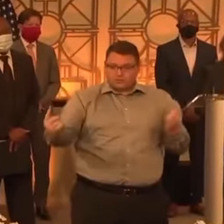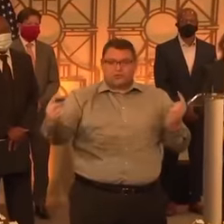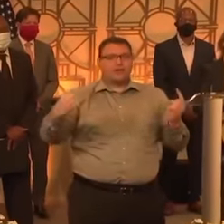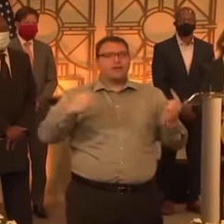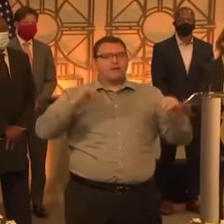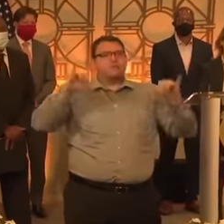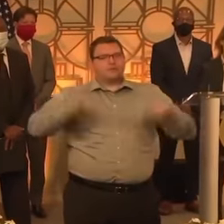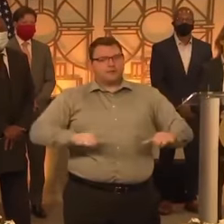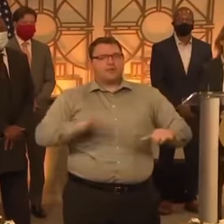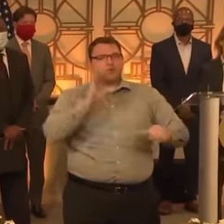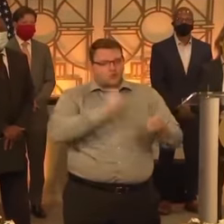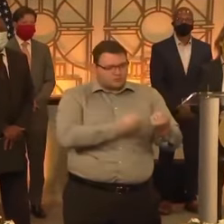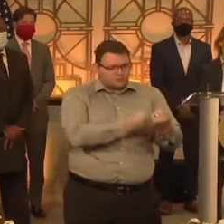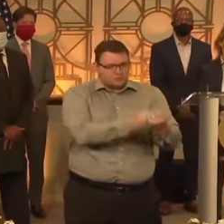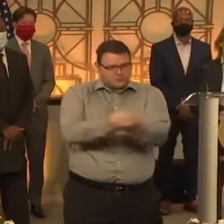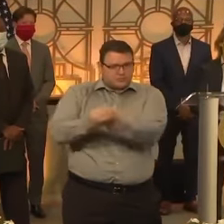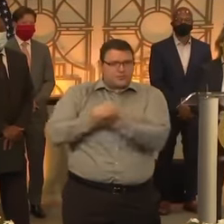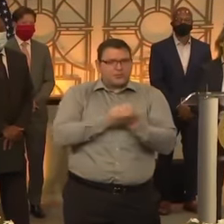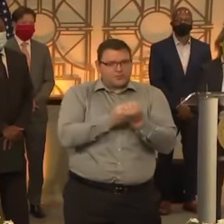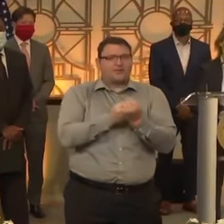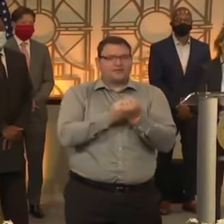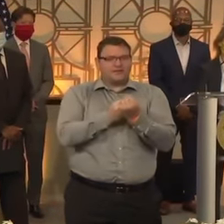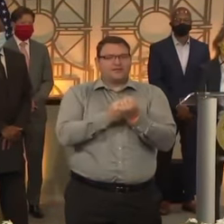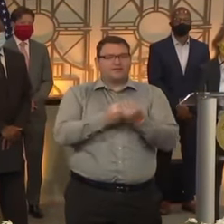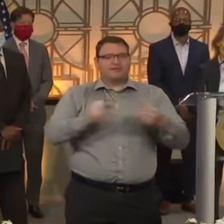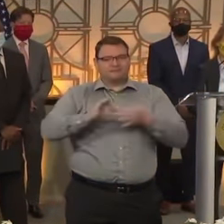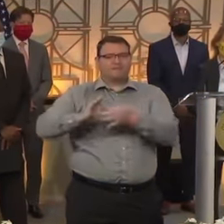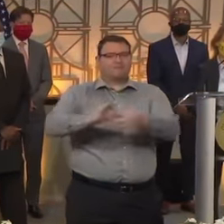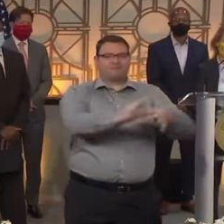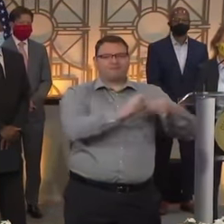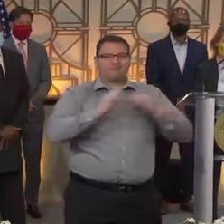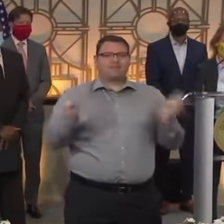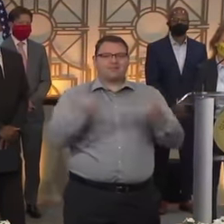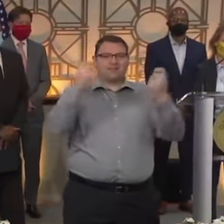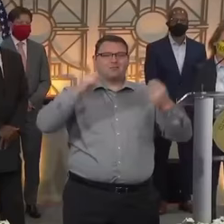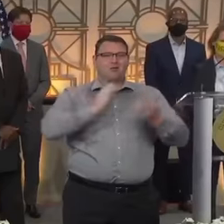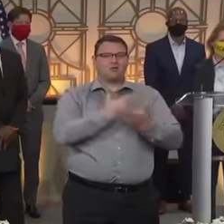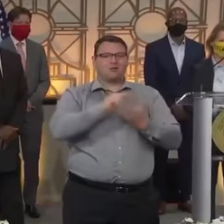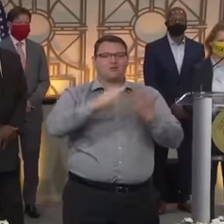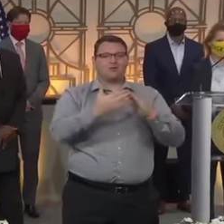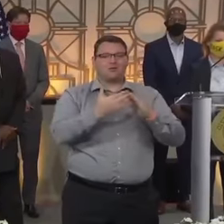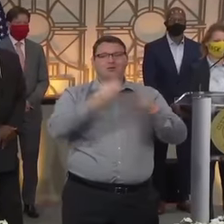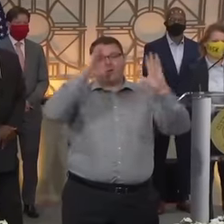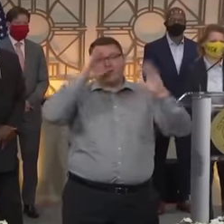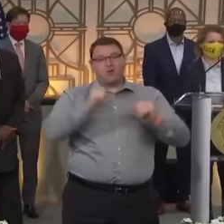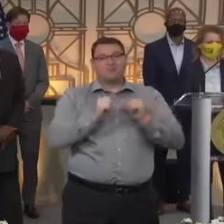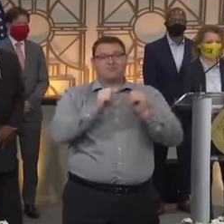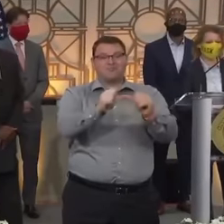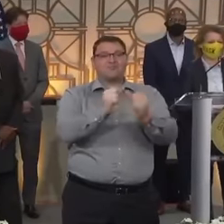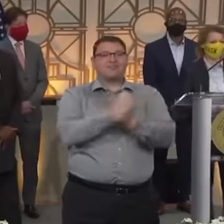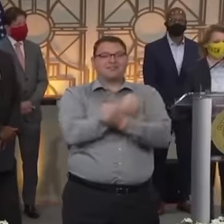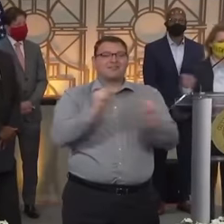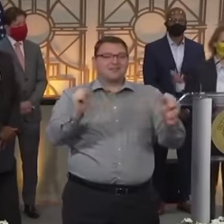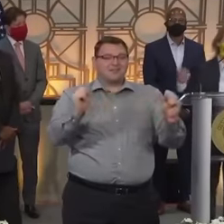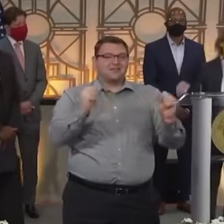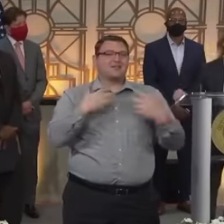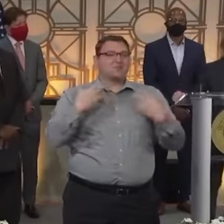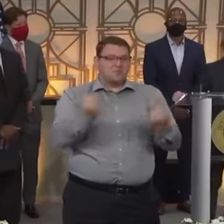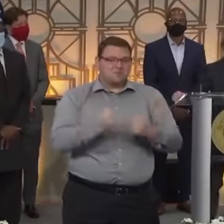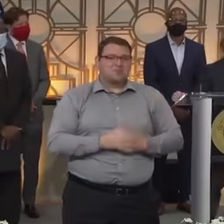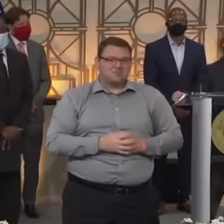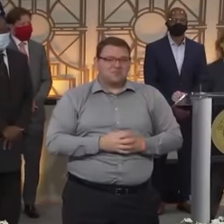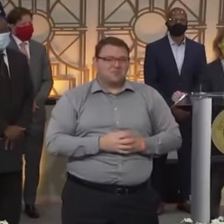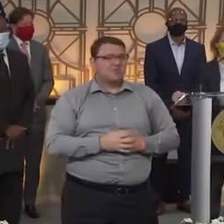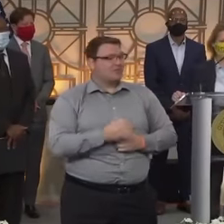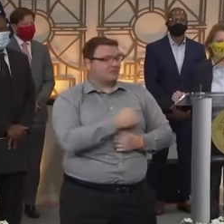and coming together to celebrate with the community. I hope you all stay safe and well. Back to you, Susan. Thank you. July 4th